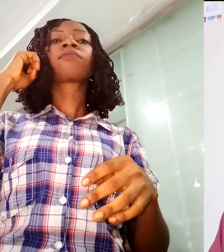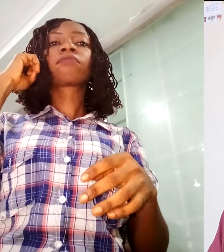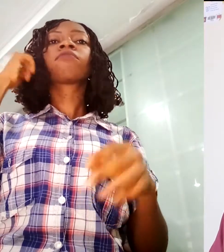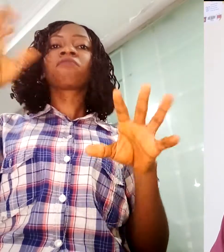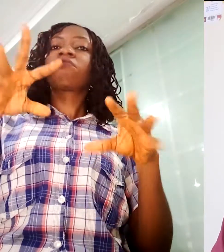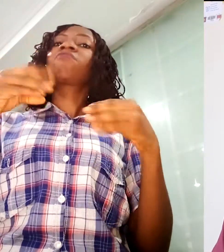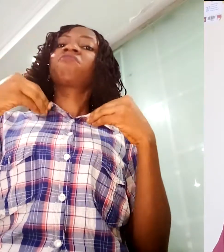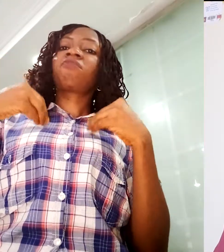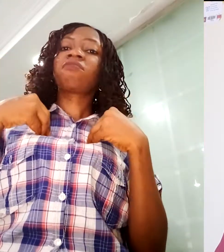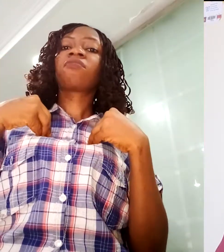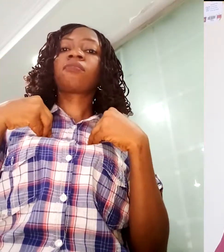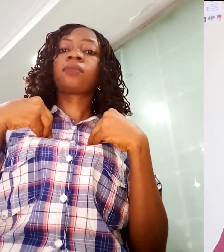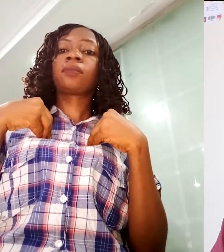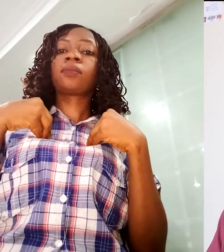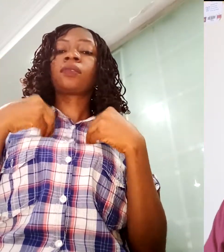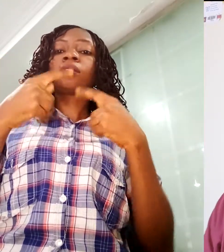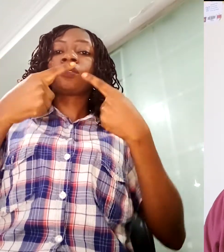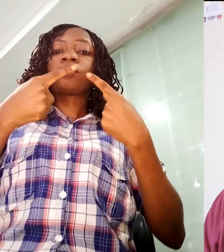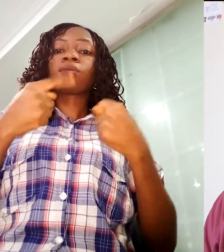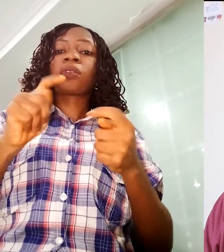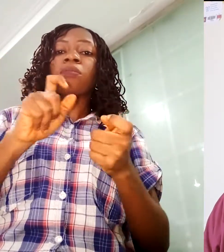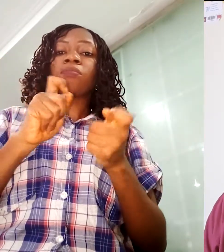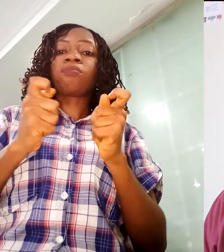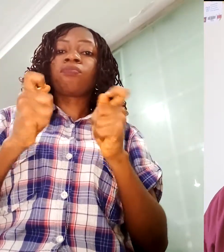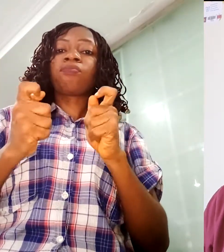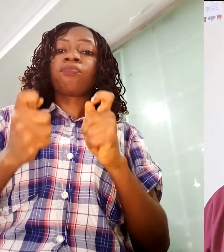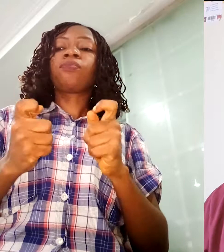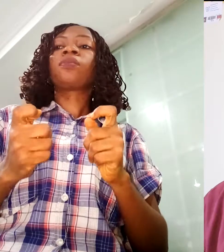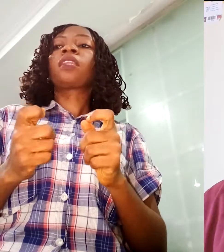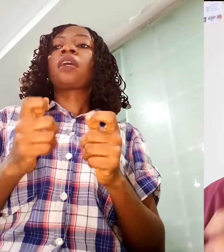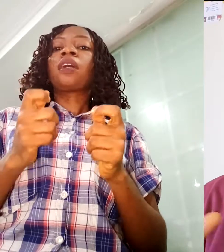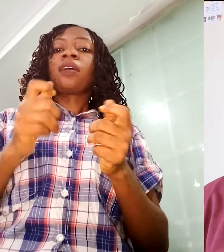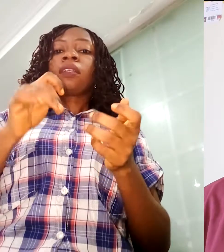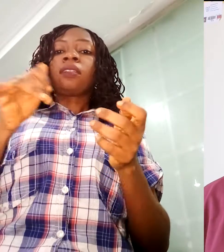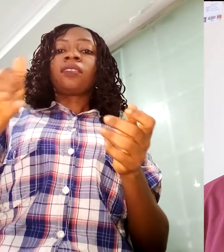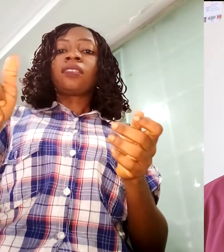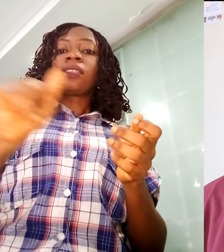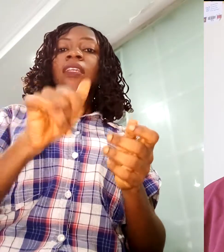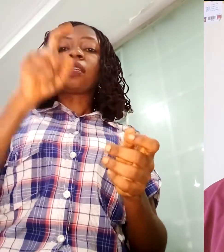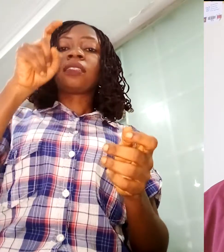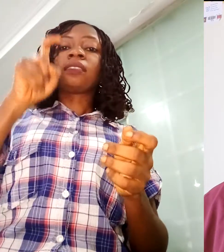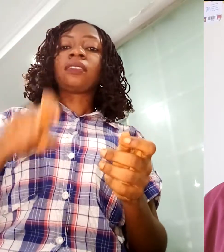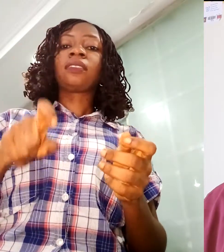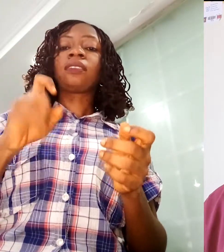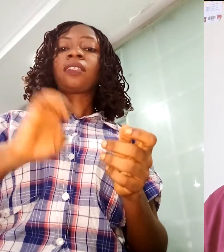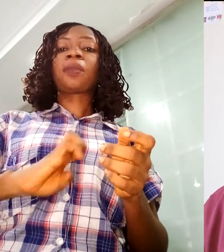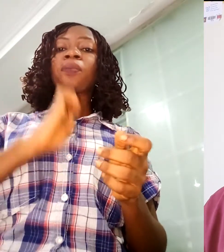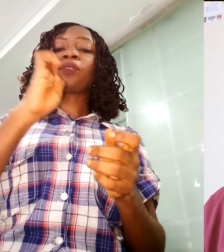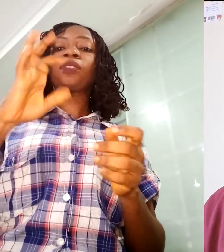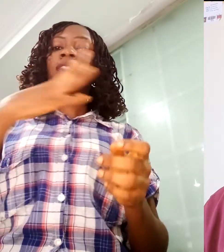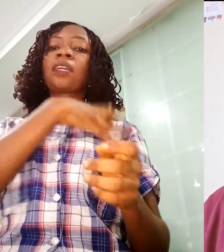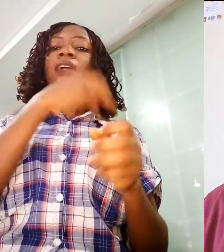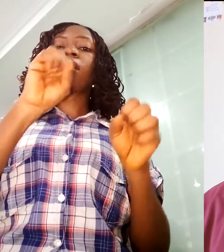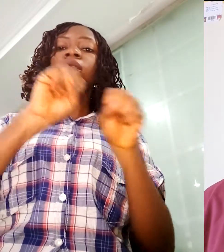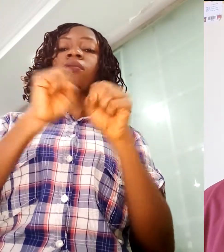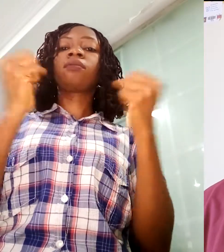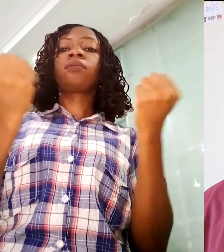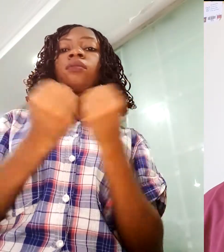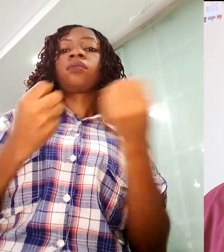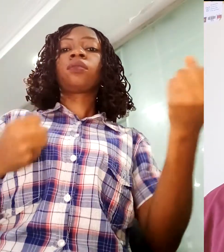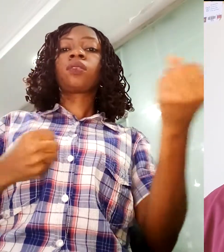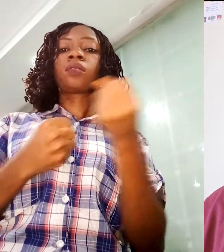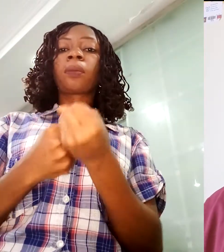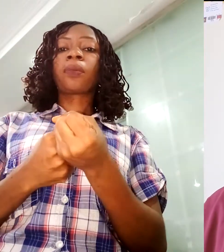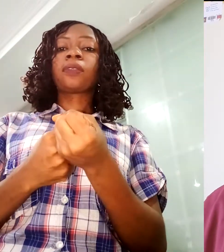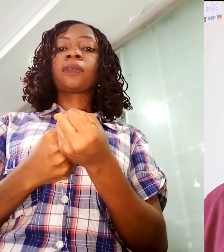cope with that child and their condition. So they need emotional support. They need